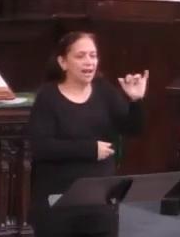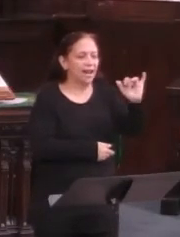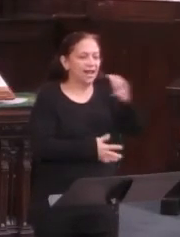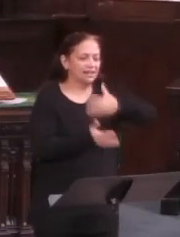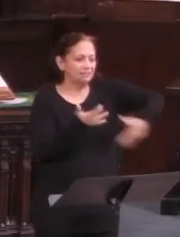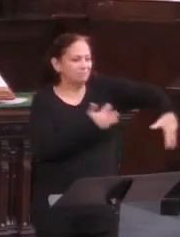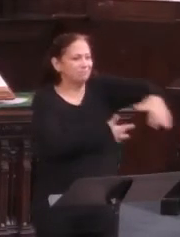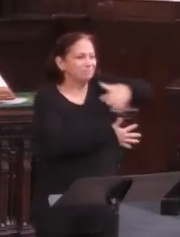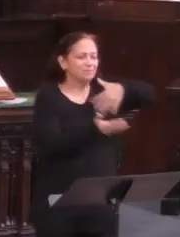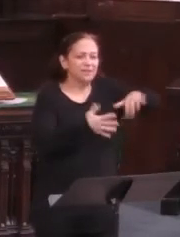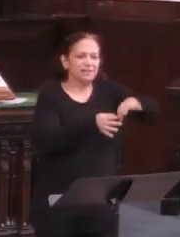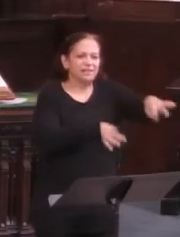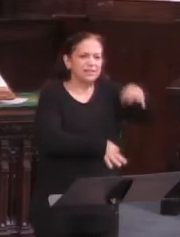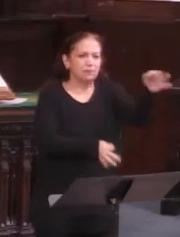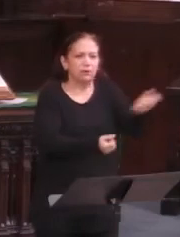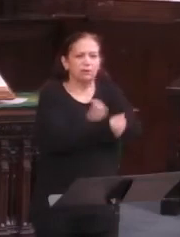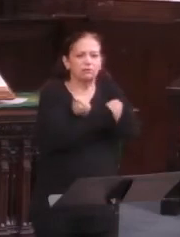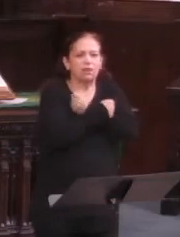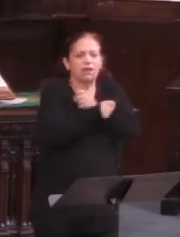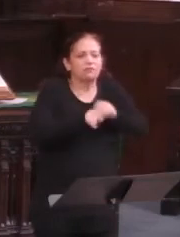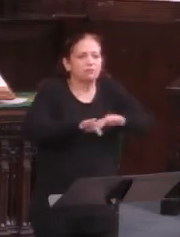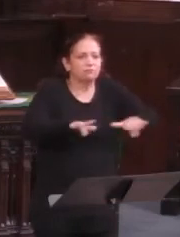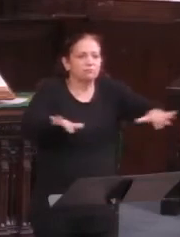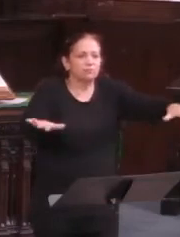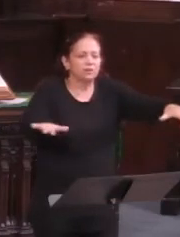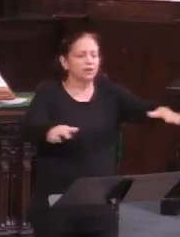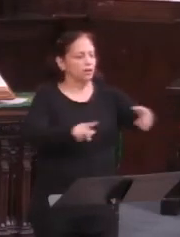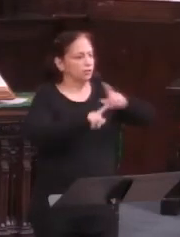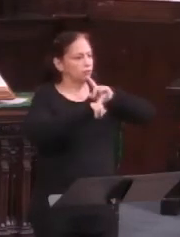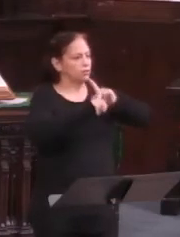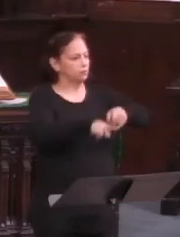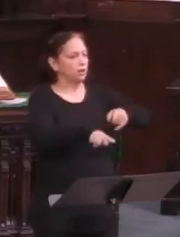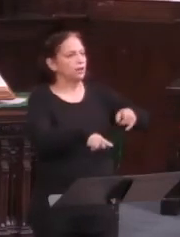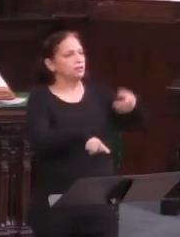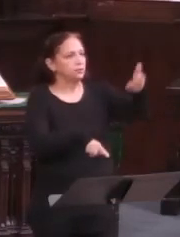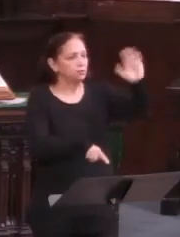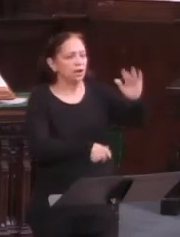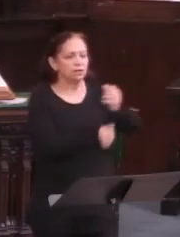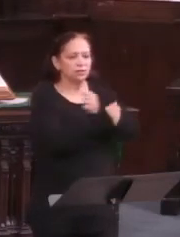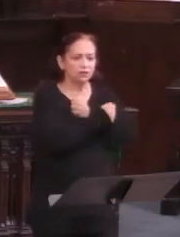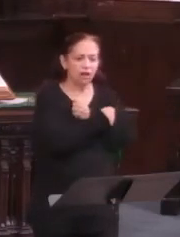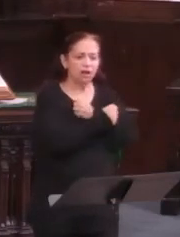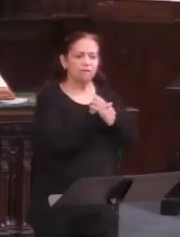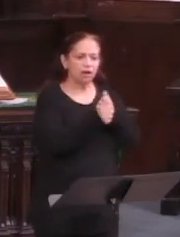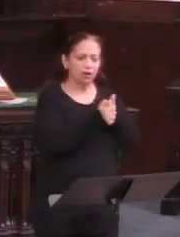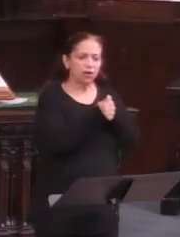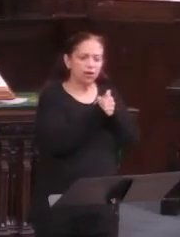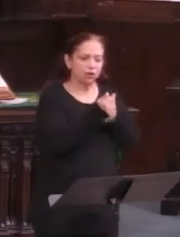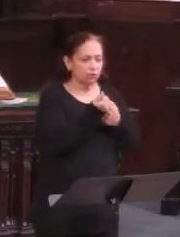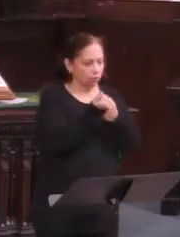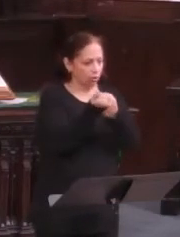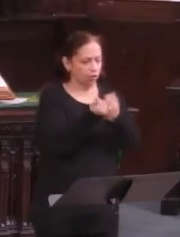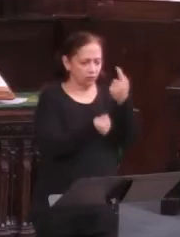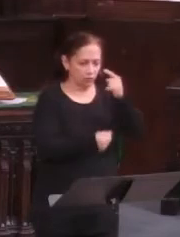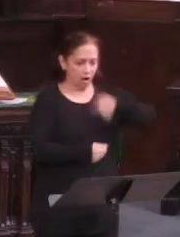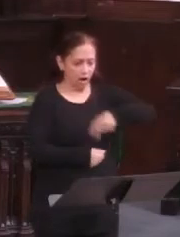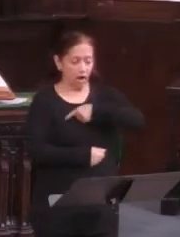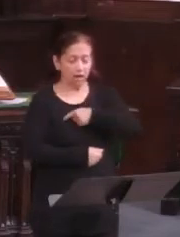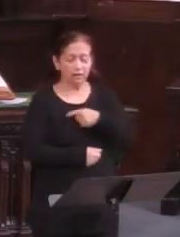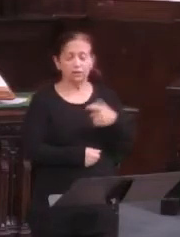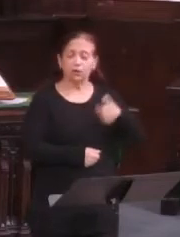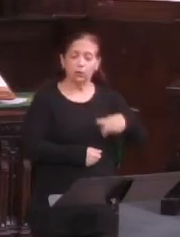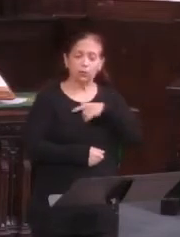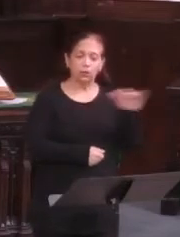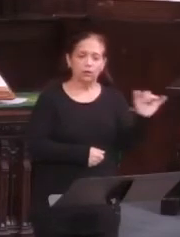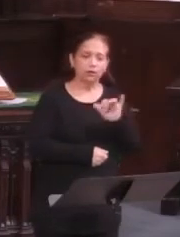us. In response to God's love and loyalty to us, we, like Joshua, are called to prioritize